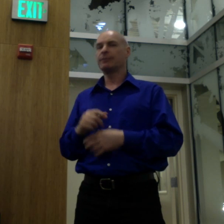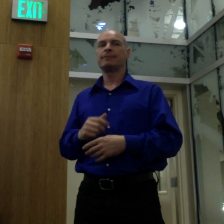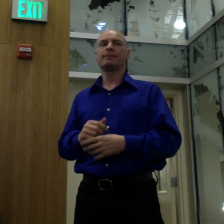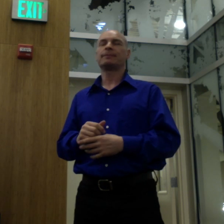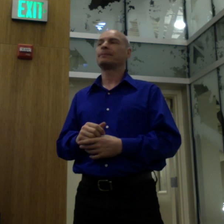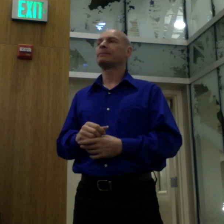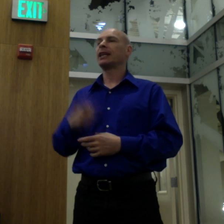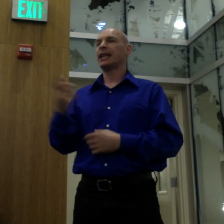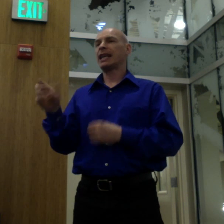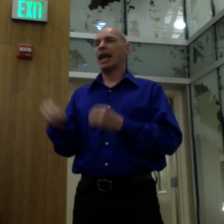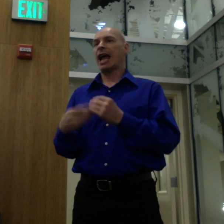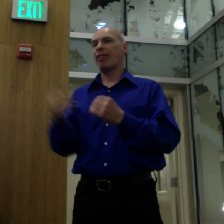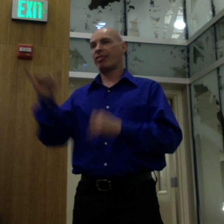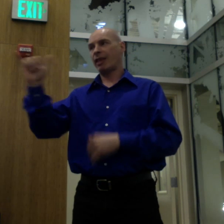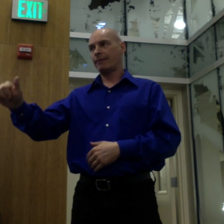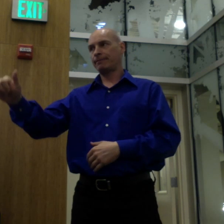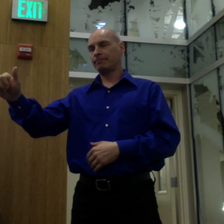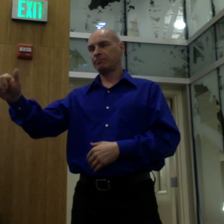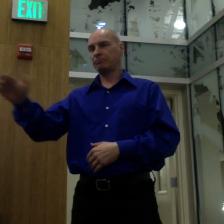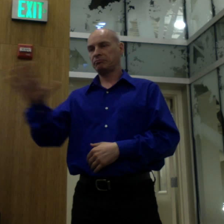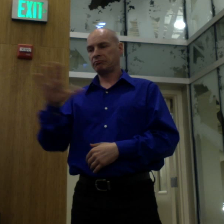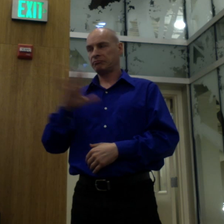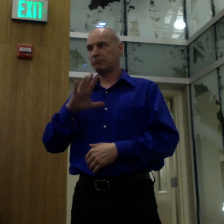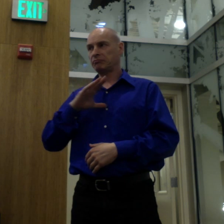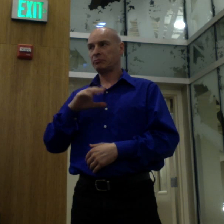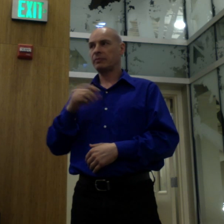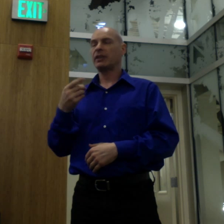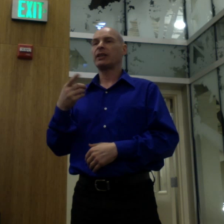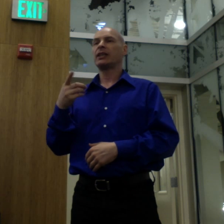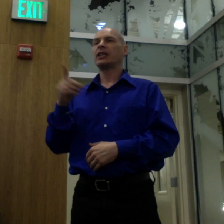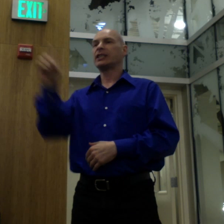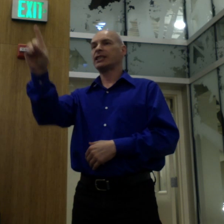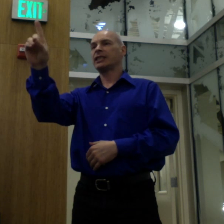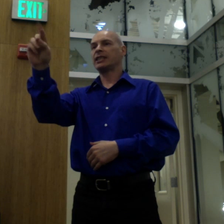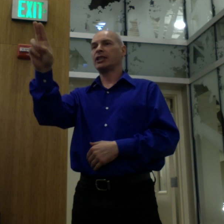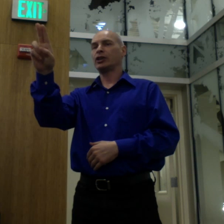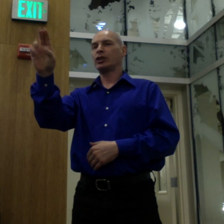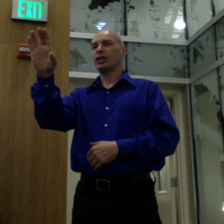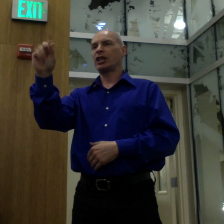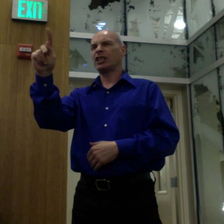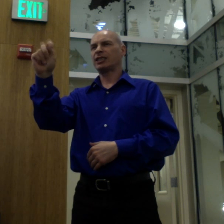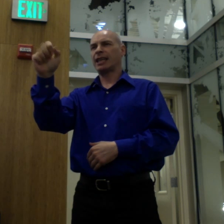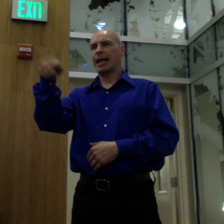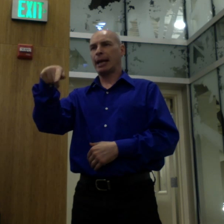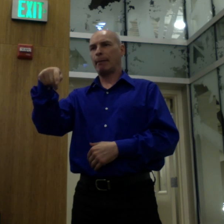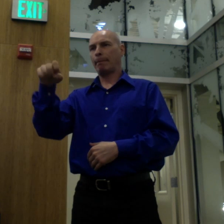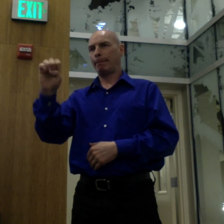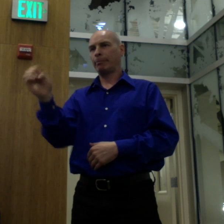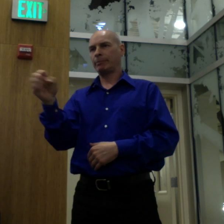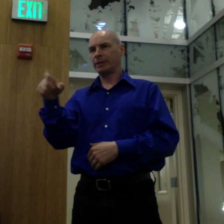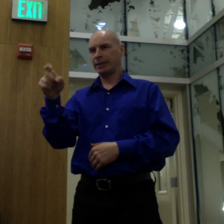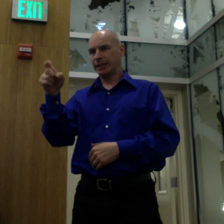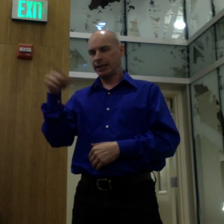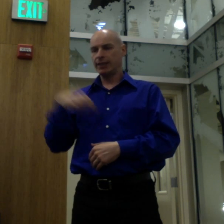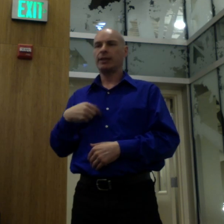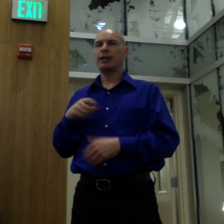these guys on hand. Duct tape, tarps, rolls of plastic,